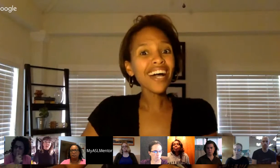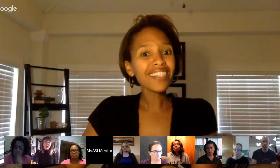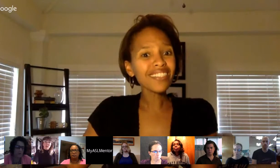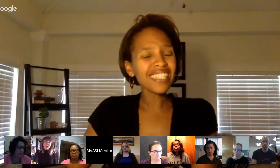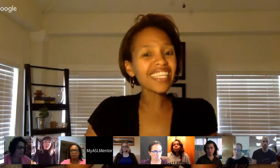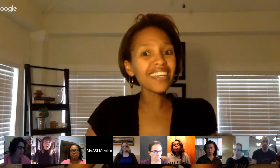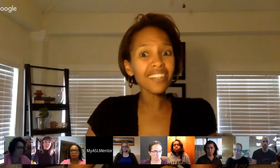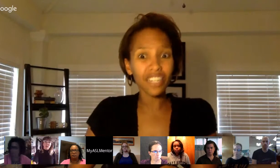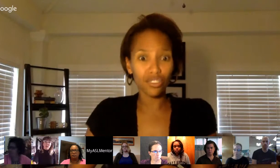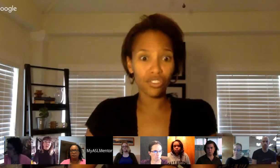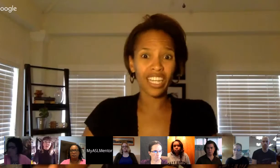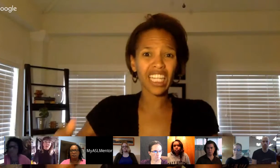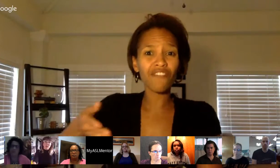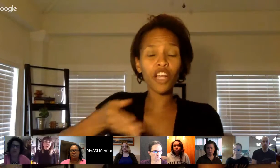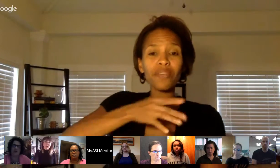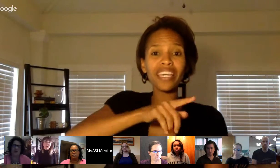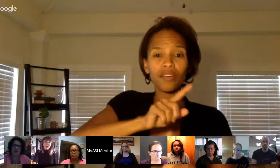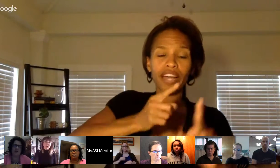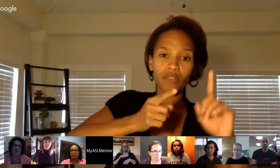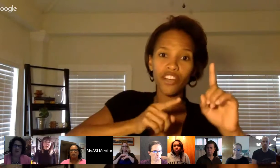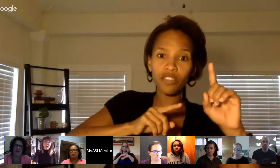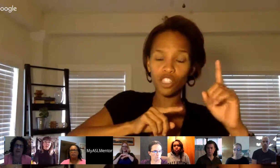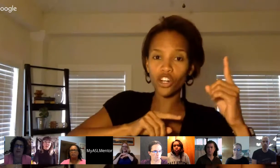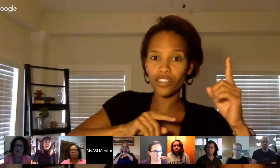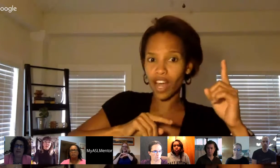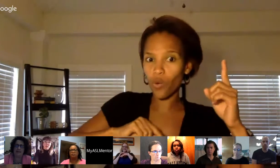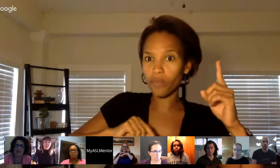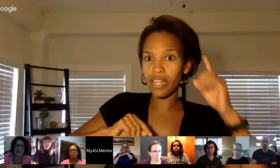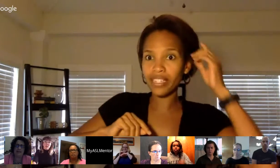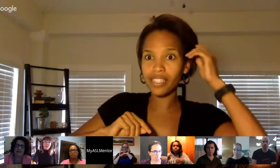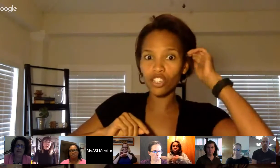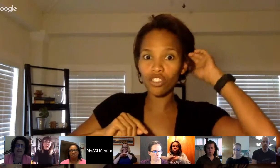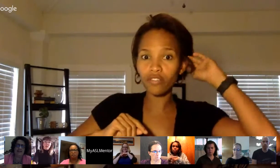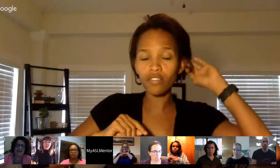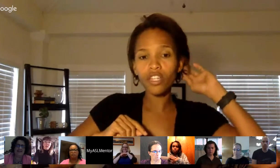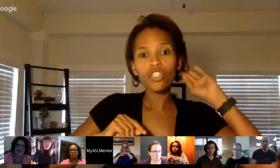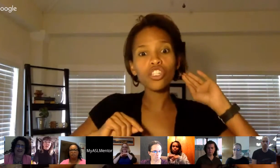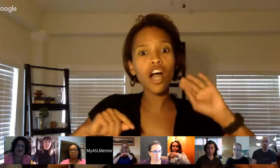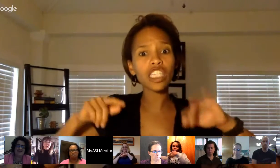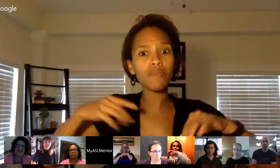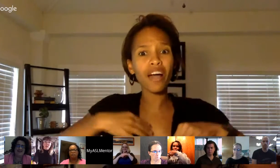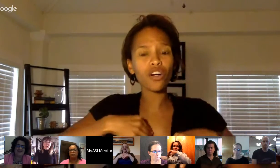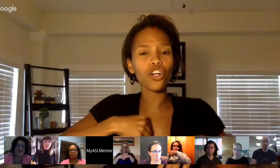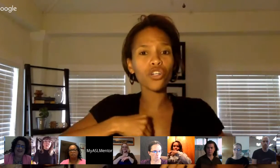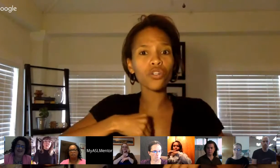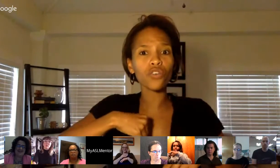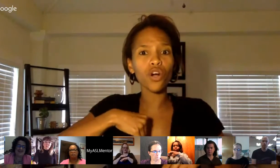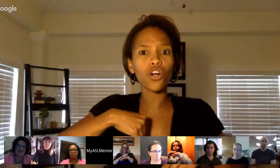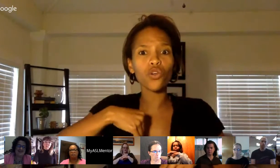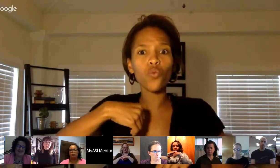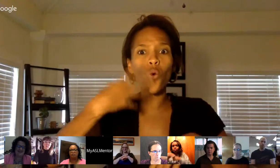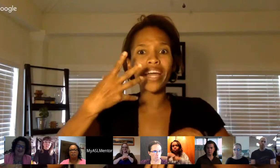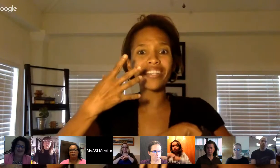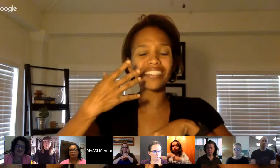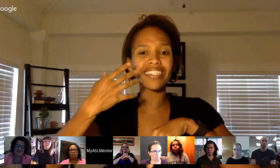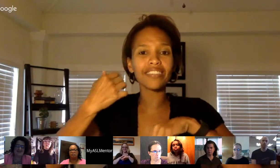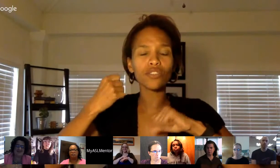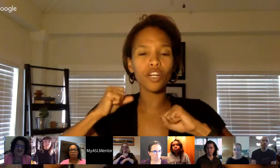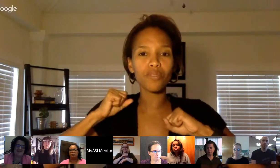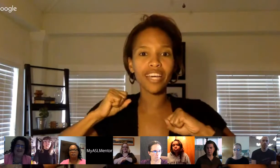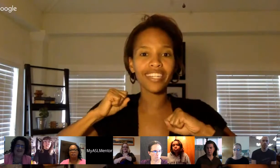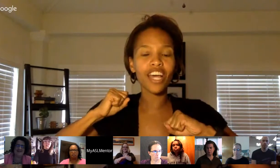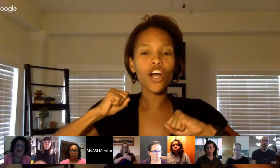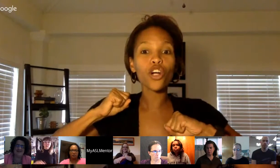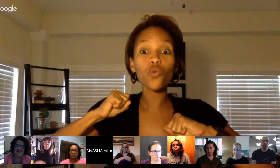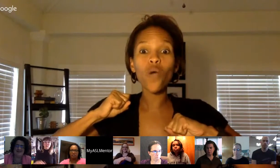She signed skin, interesting, at the very start of that 1 minute section. She talks about her white, ooh,